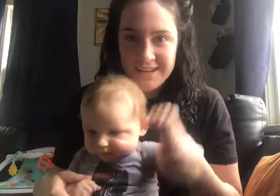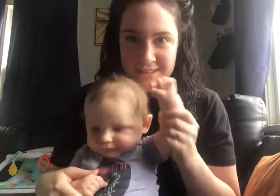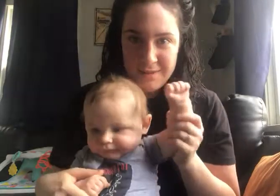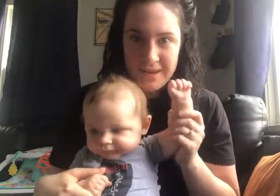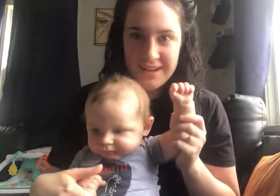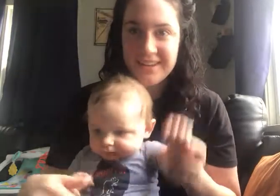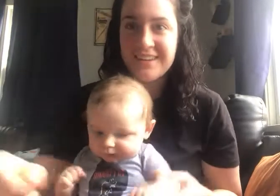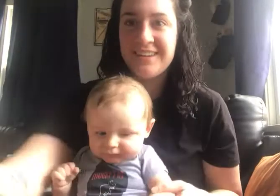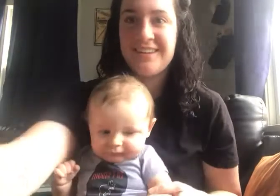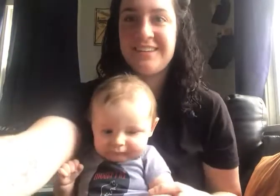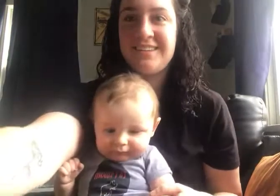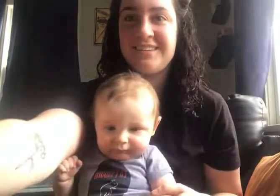Bye. bye.